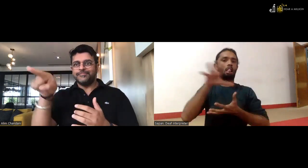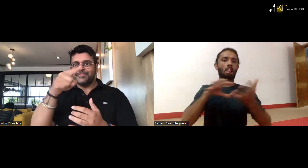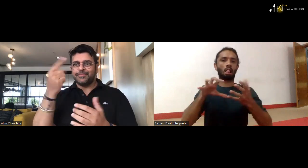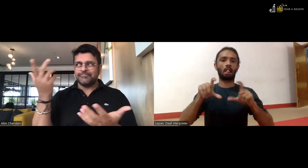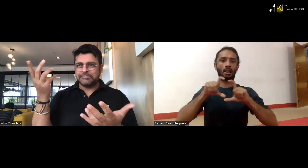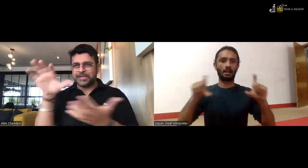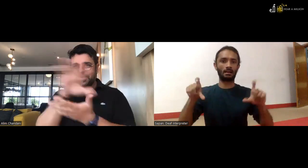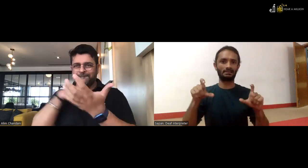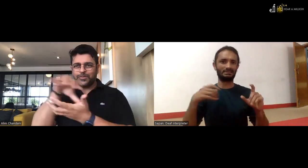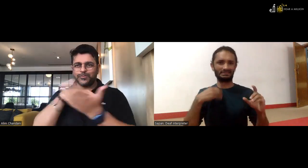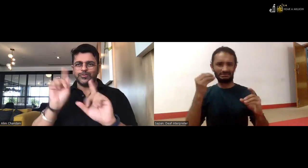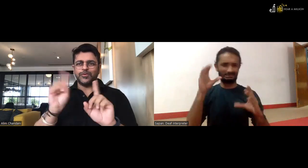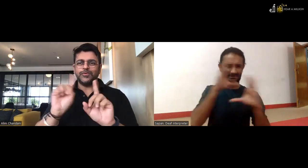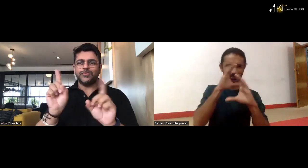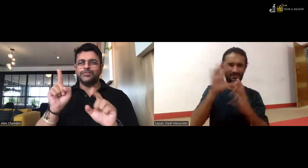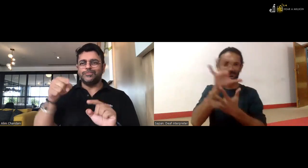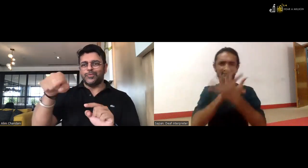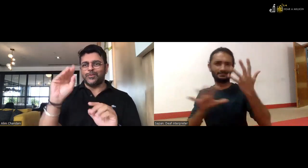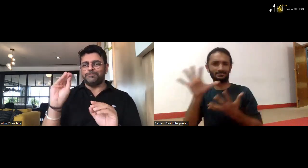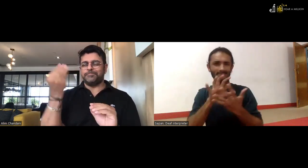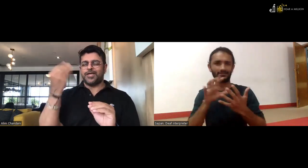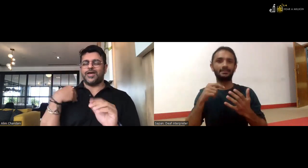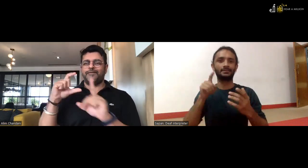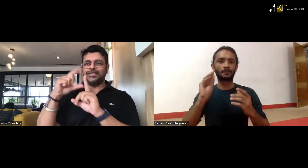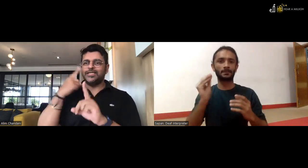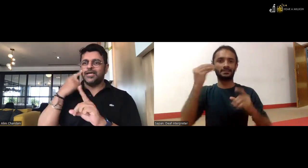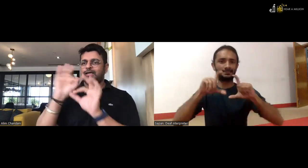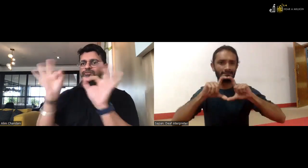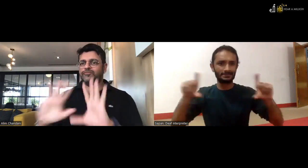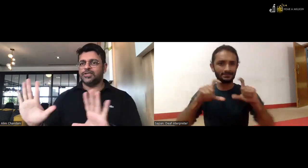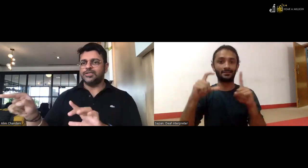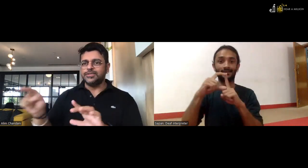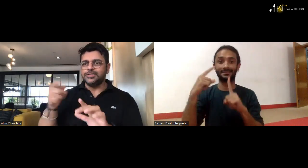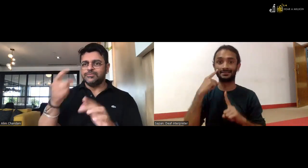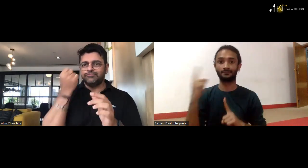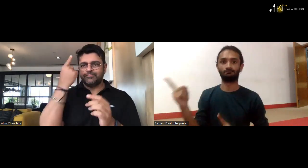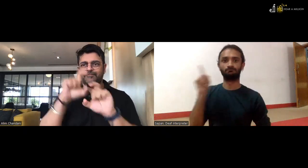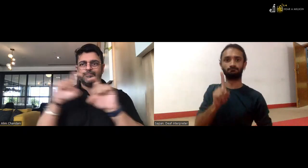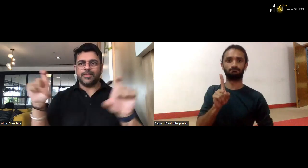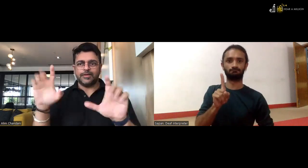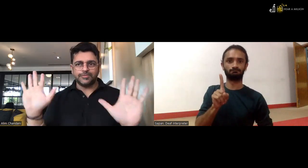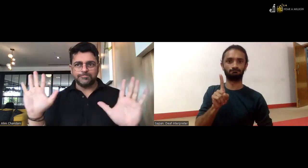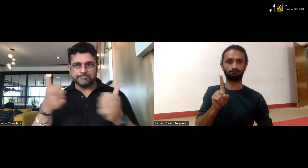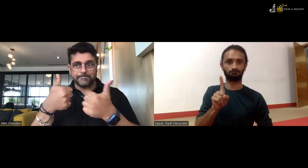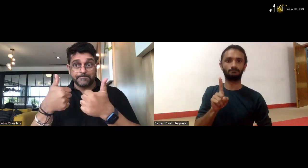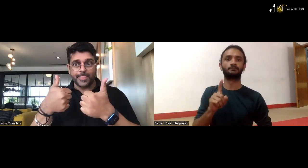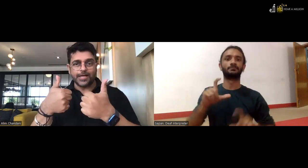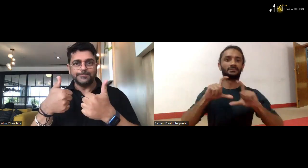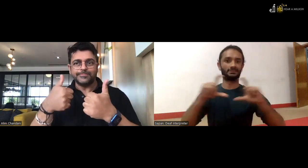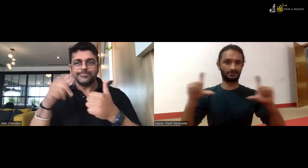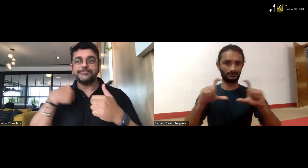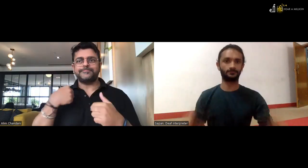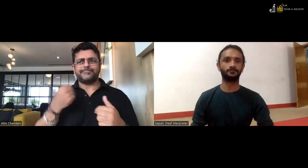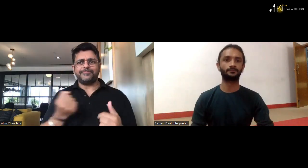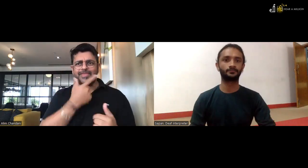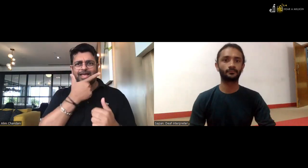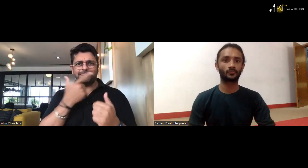ASL again. So I am going to be use a mix of ASL and ISL. So it's better if a deaf interpreter is there